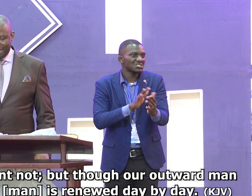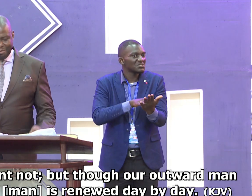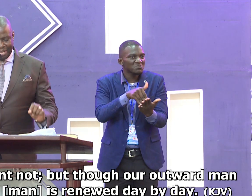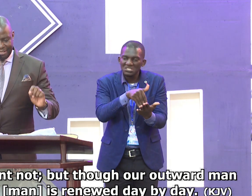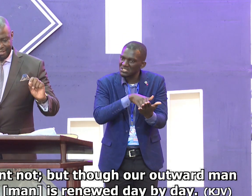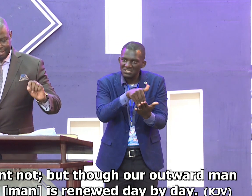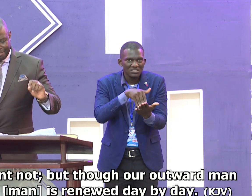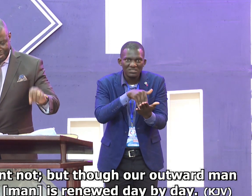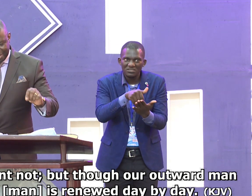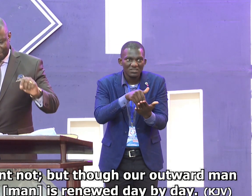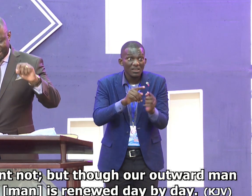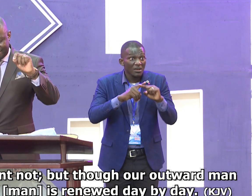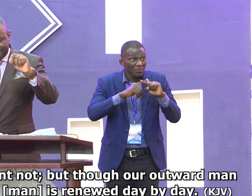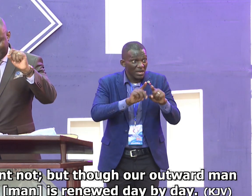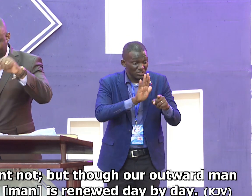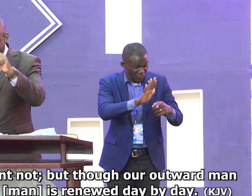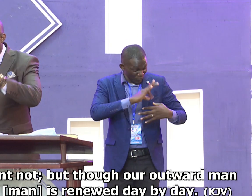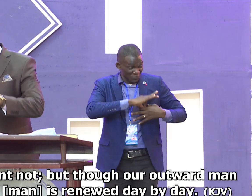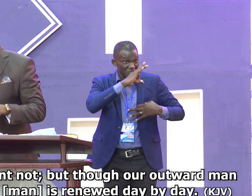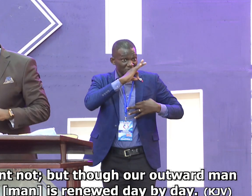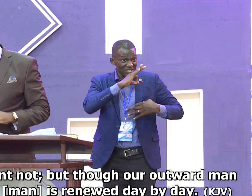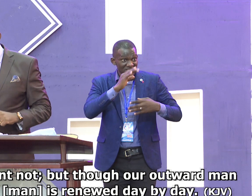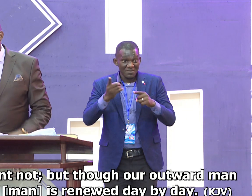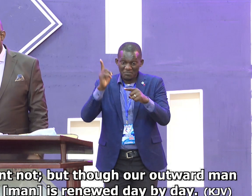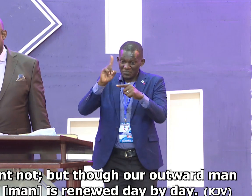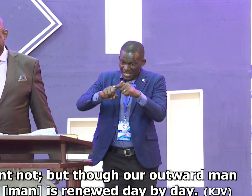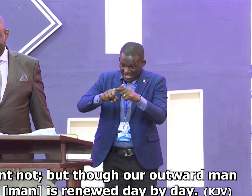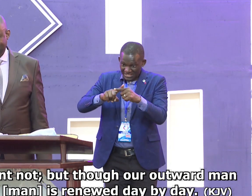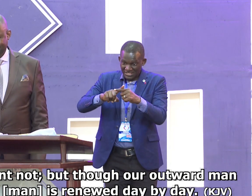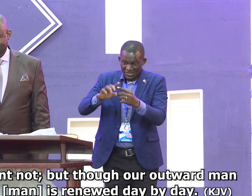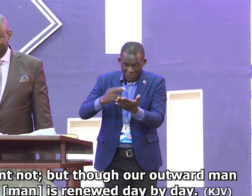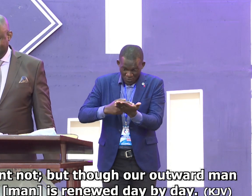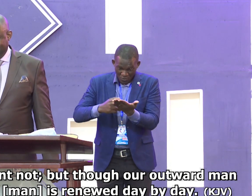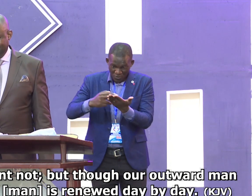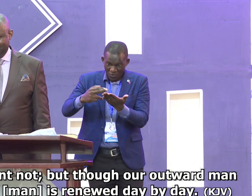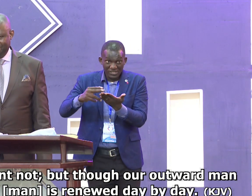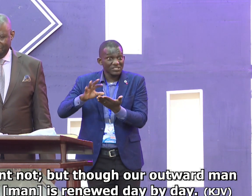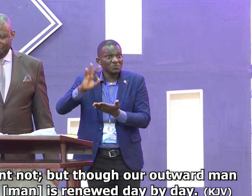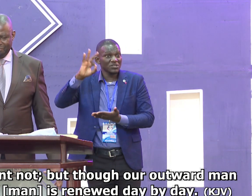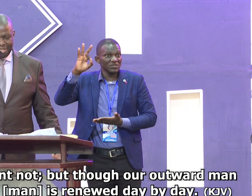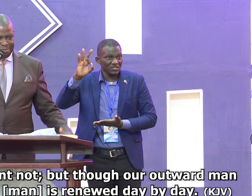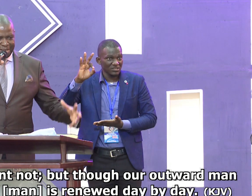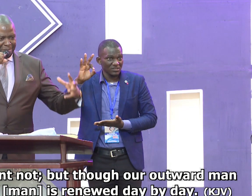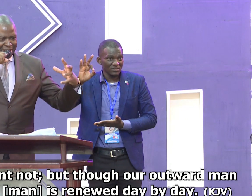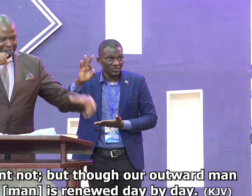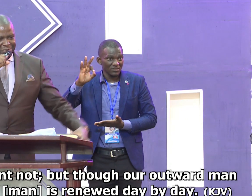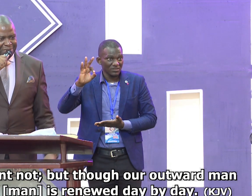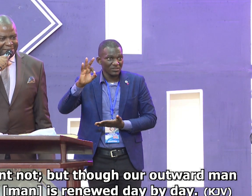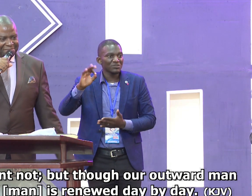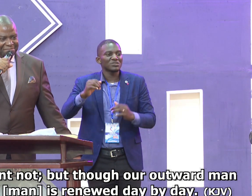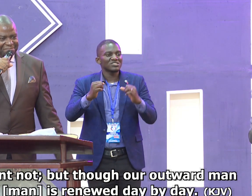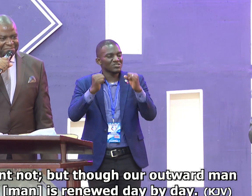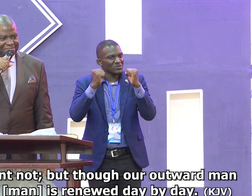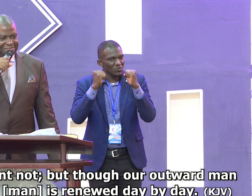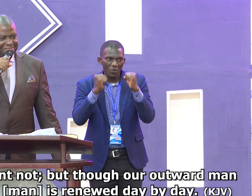weak. But spirit plus Holy Spirit, naye omwoyo gwo n'omwoyo omutukuvu, you become much